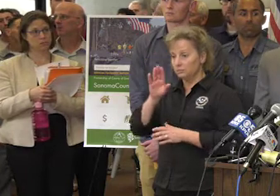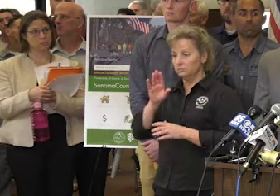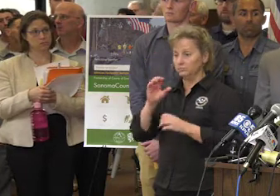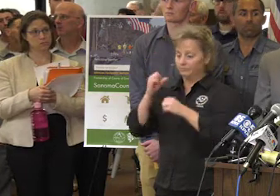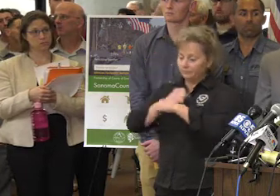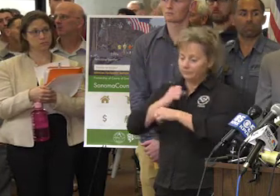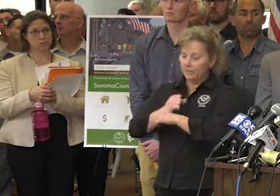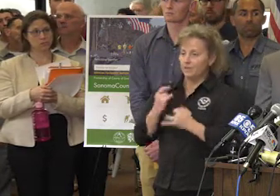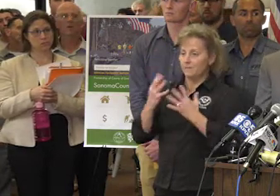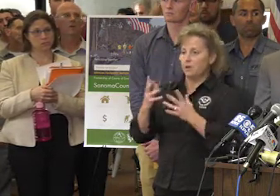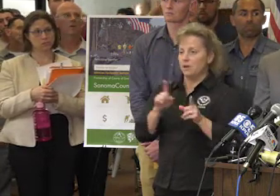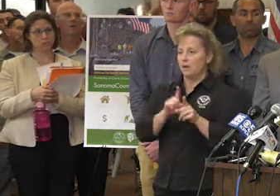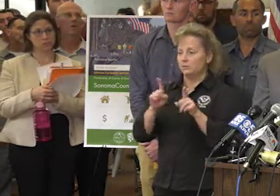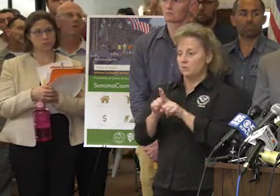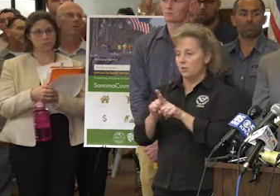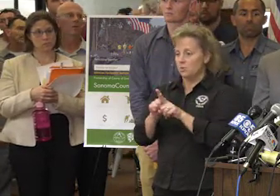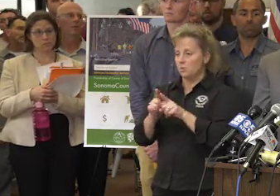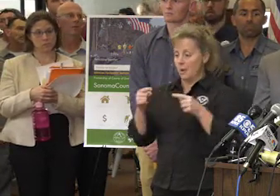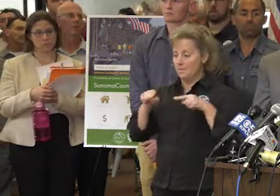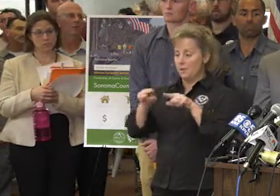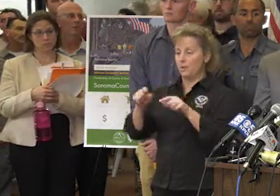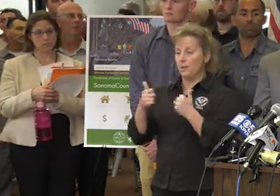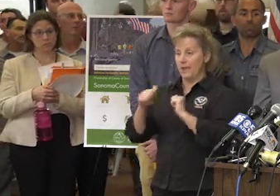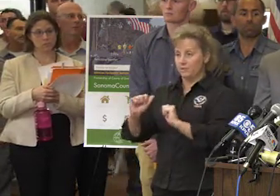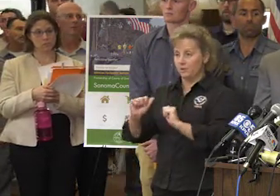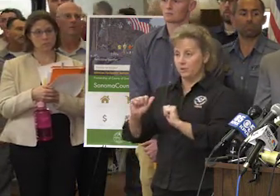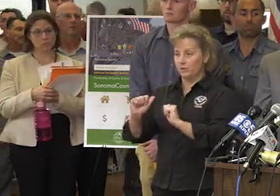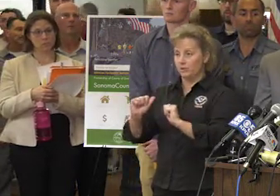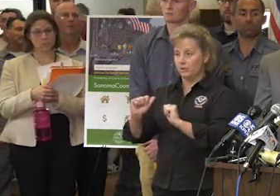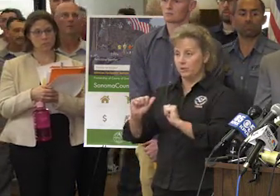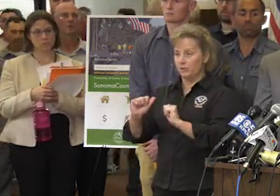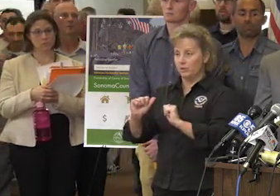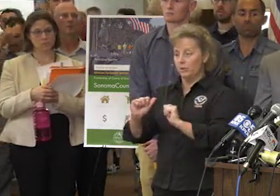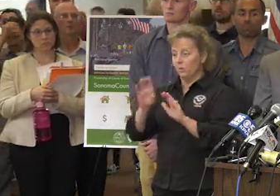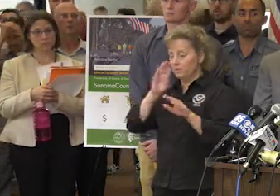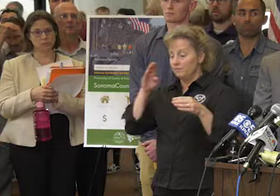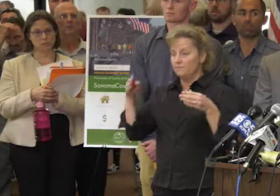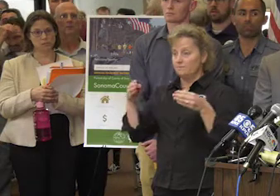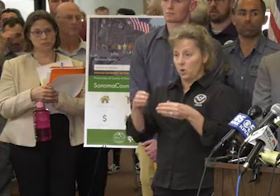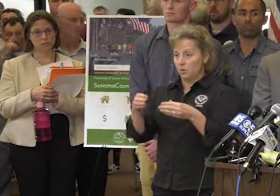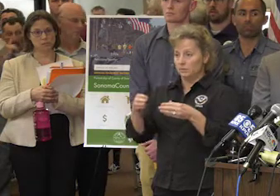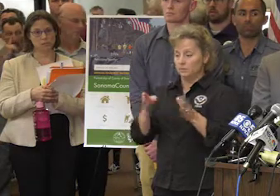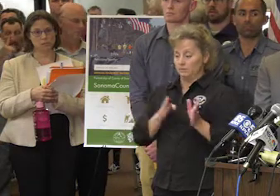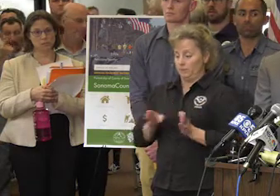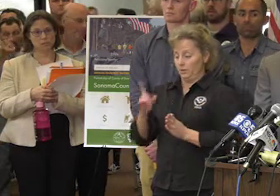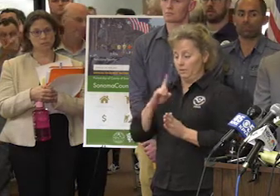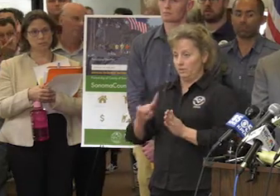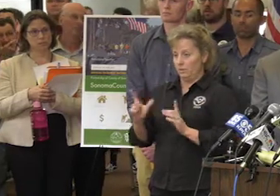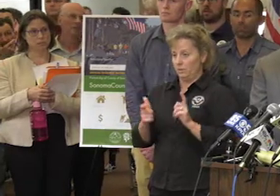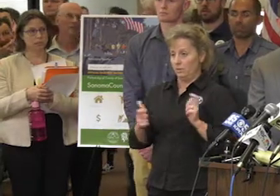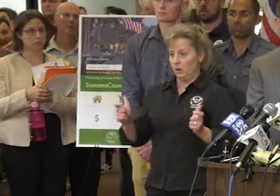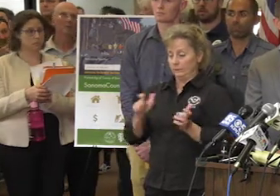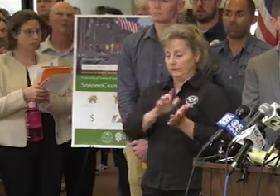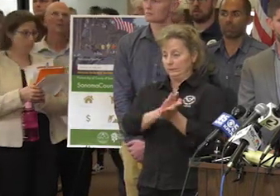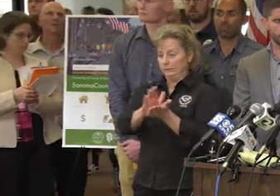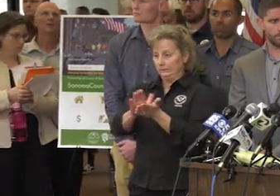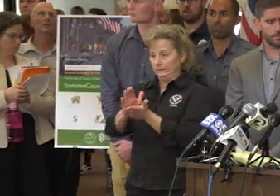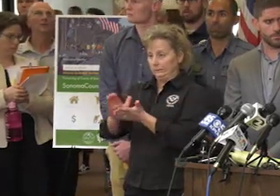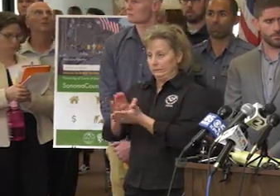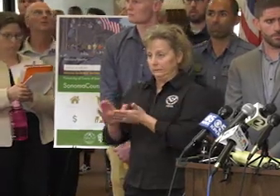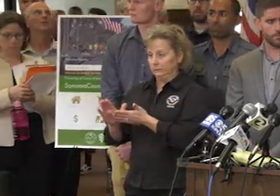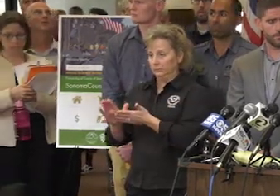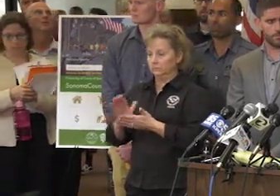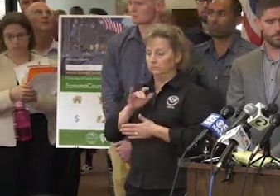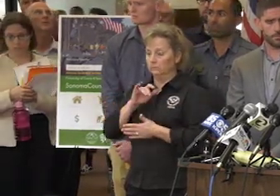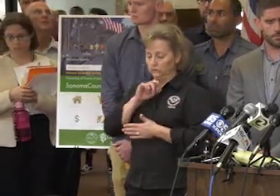a parallel effort. That parallel effort advance was focused on preparing for the largest cleanup and